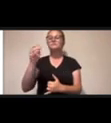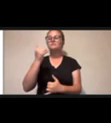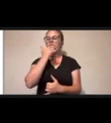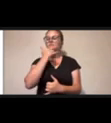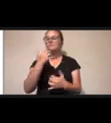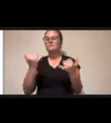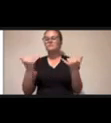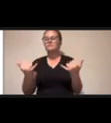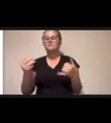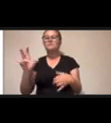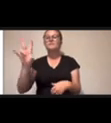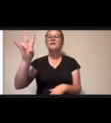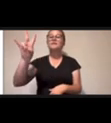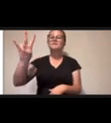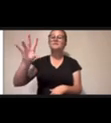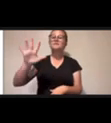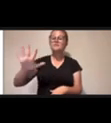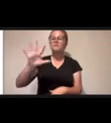Currently,